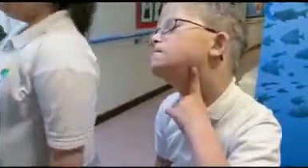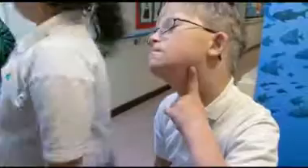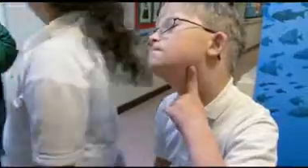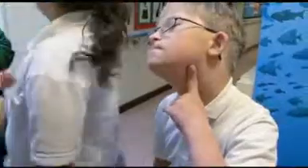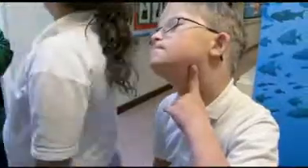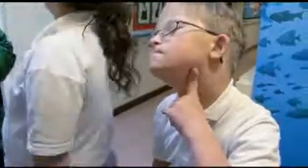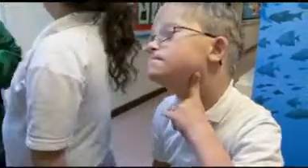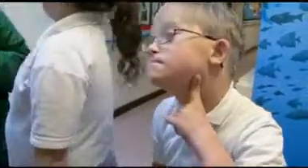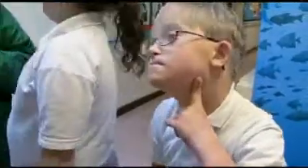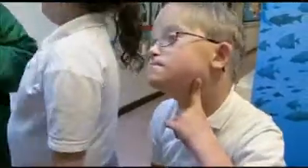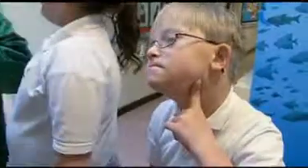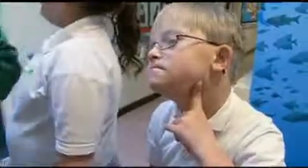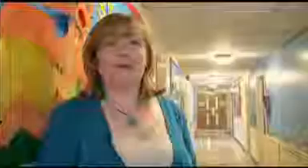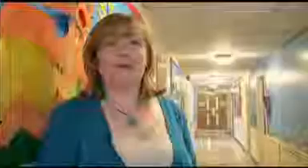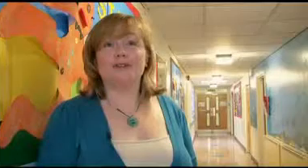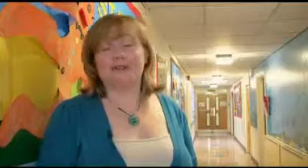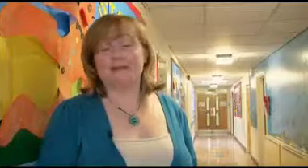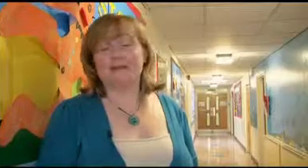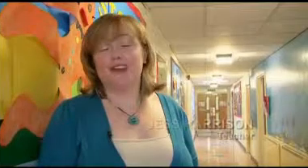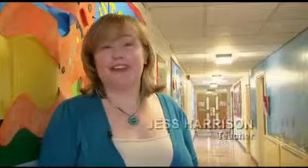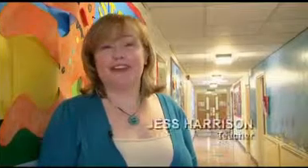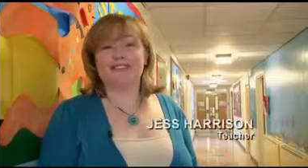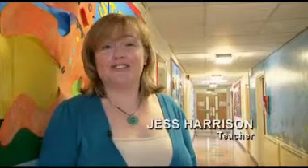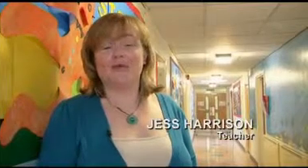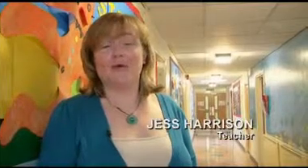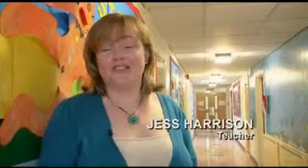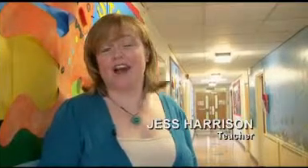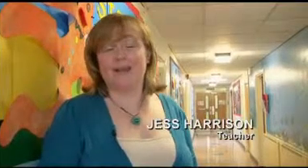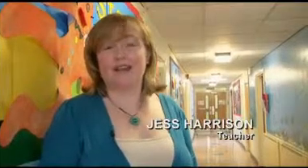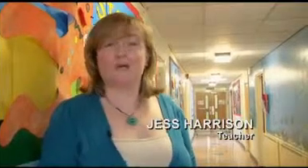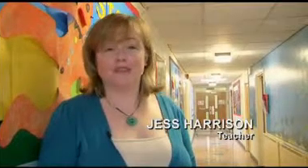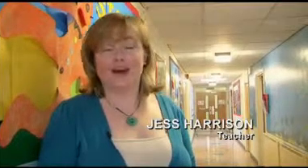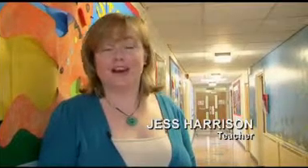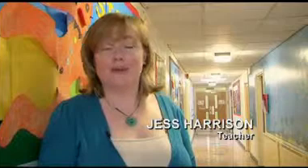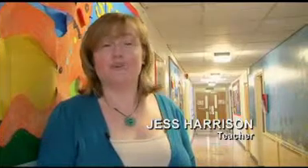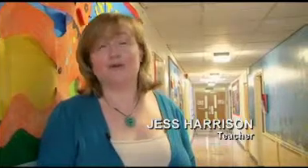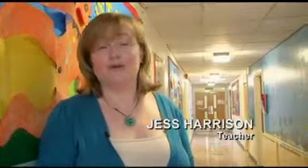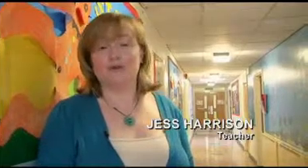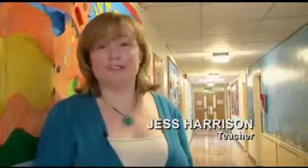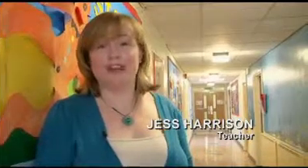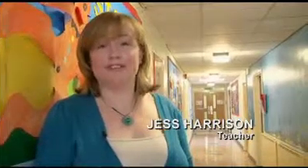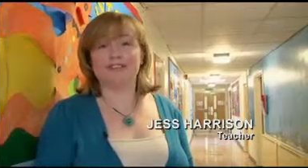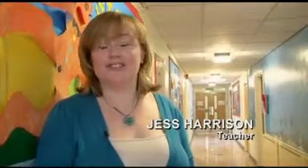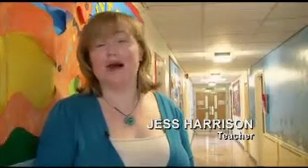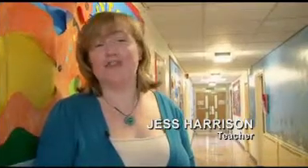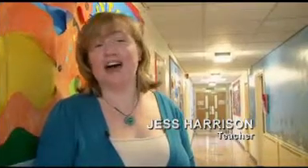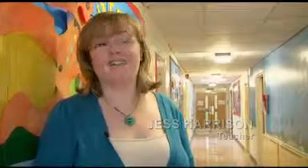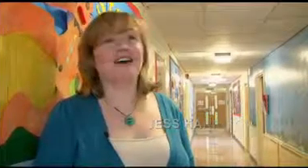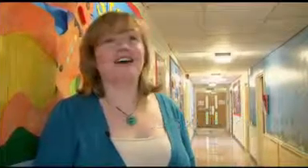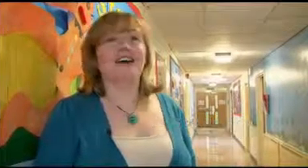girl? I'm a very good girl. One of the good things about Jane is she's always happy and always smiley and always gives 100%. And she might have had